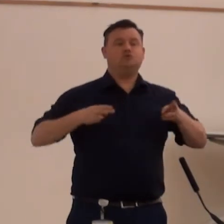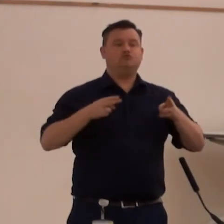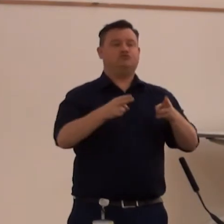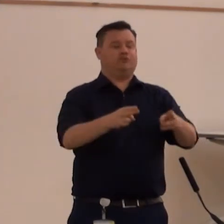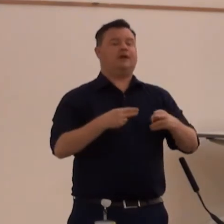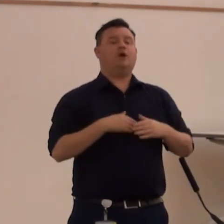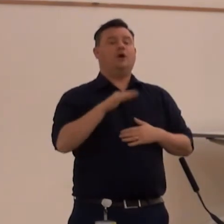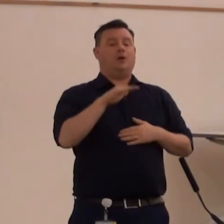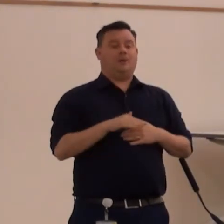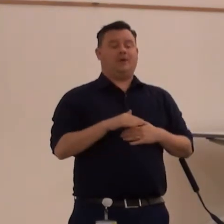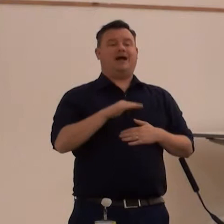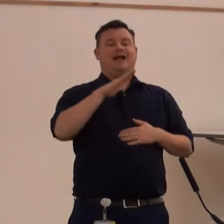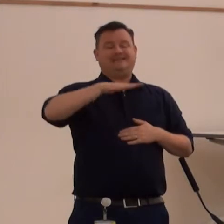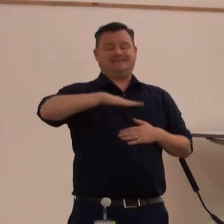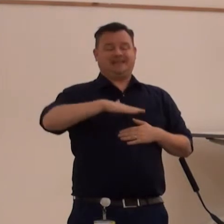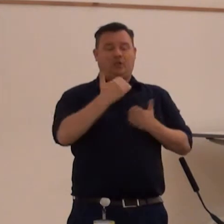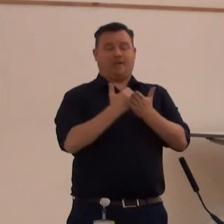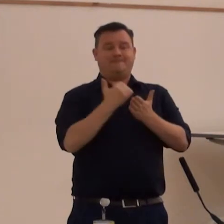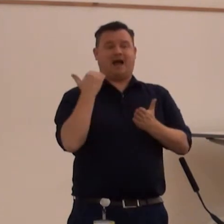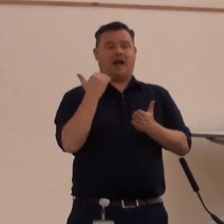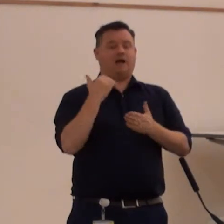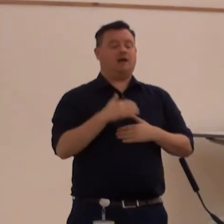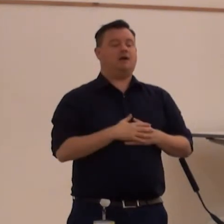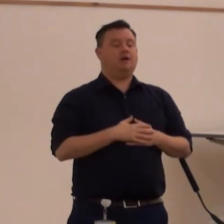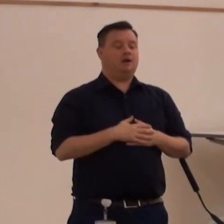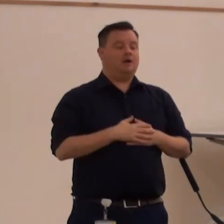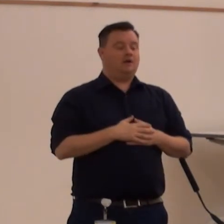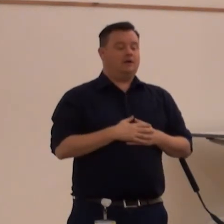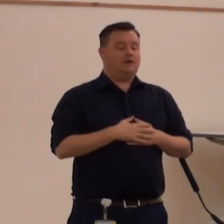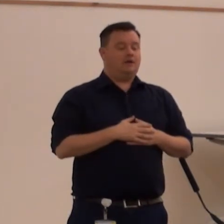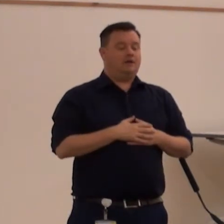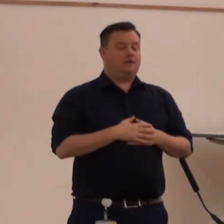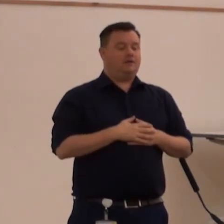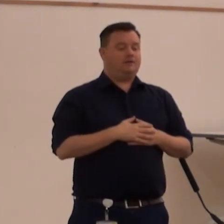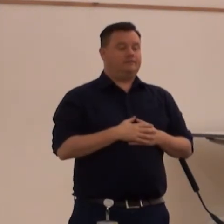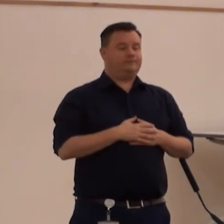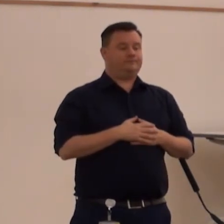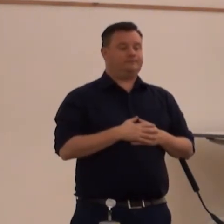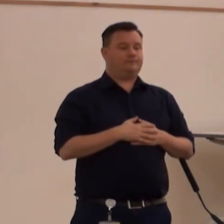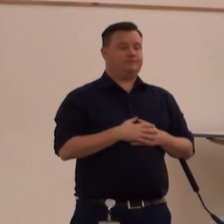Around and there are flats there now, but